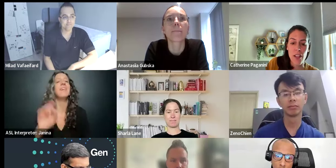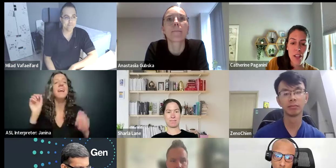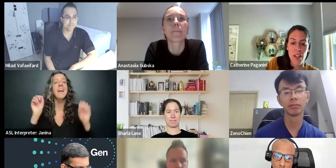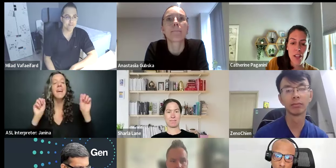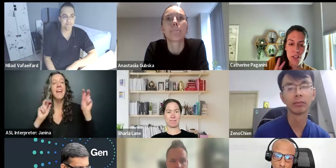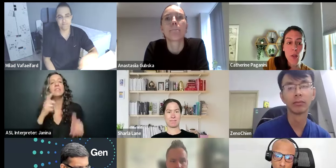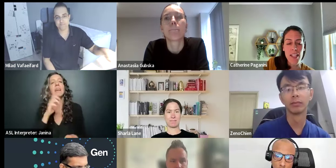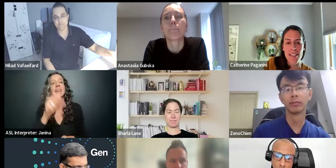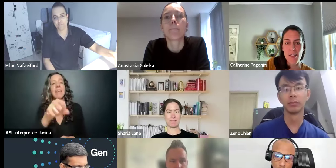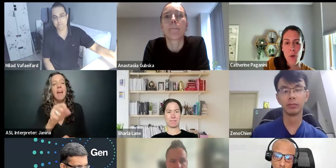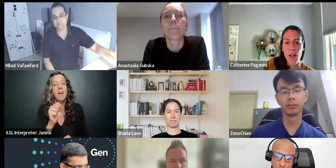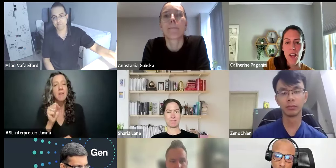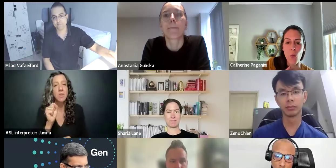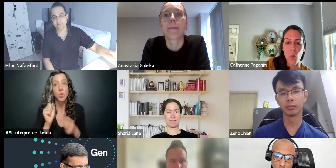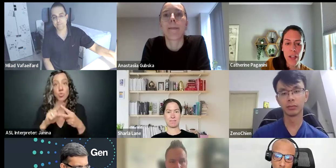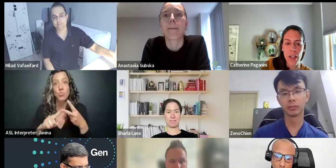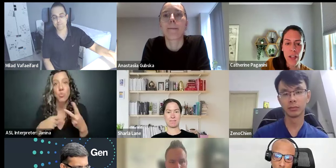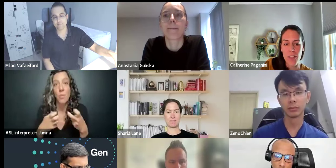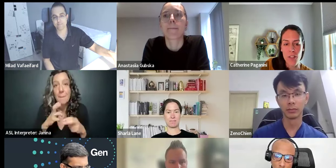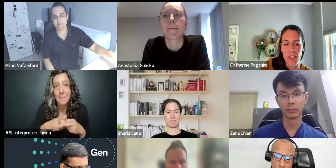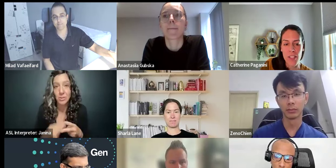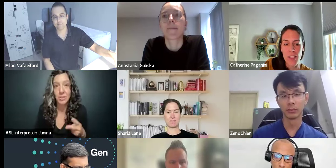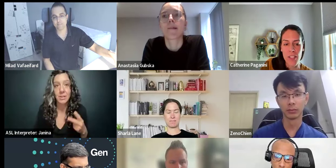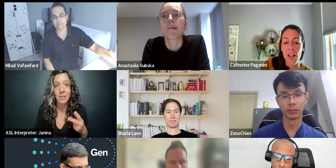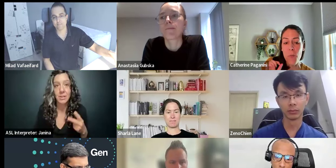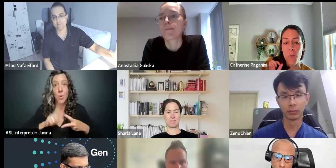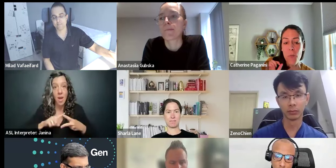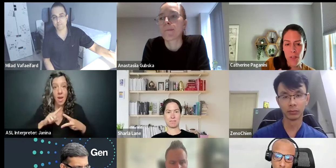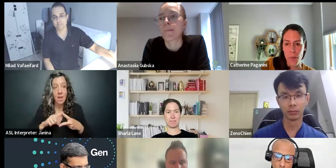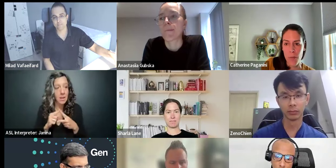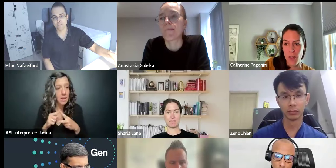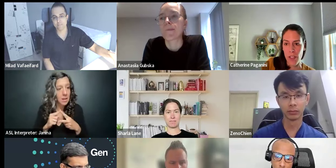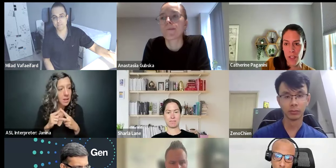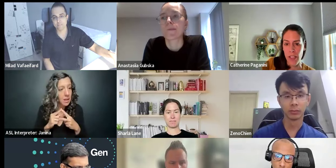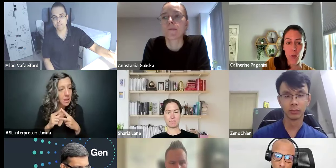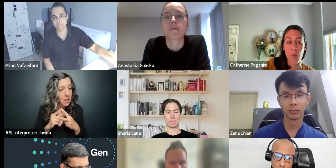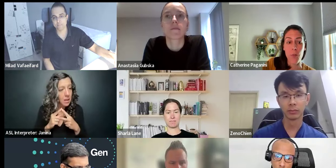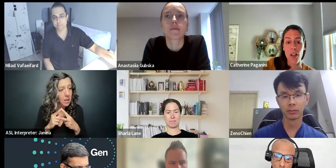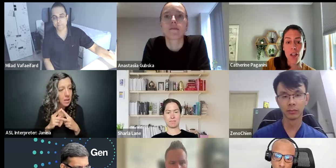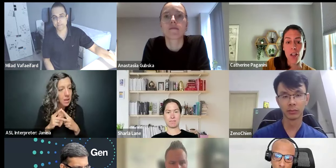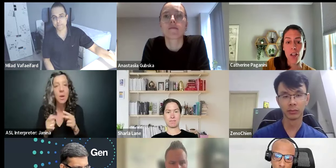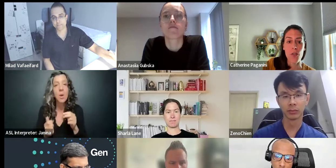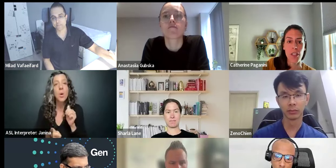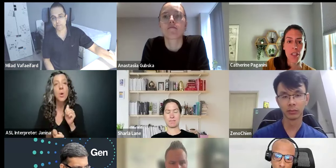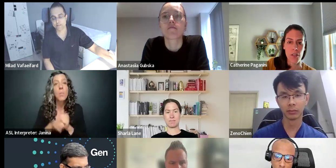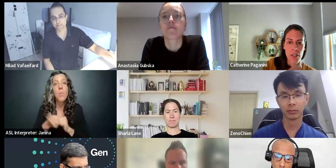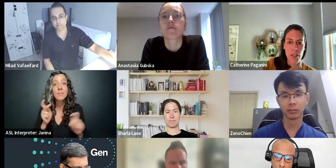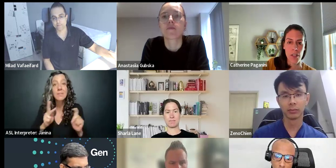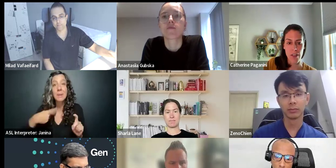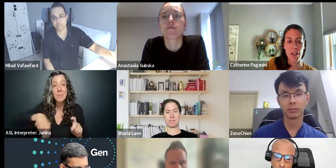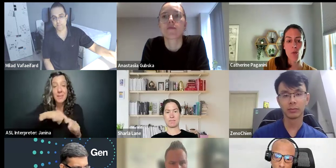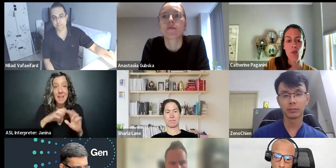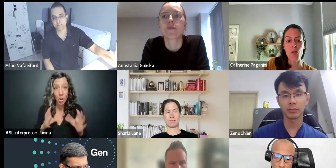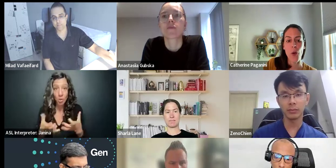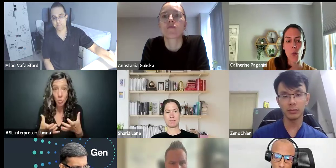So two things. One, I wanted to say most of our people in our group are new to